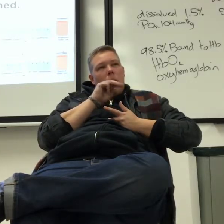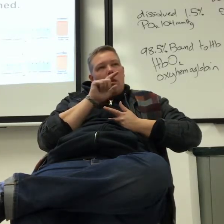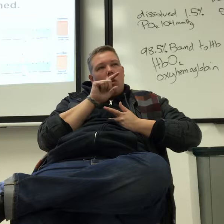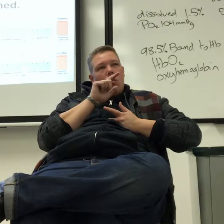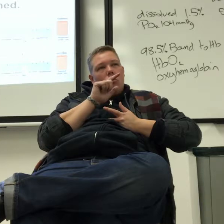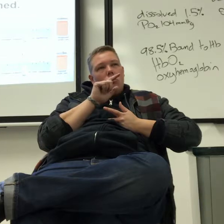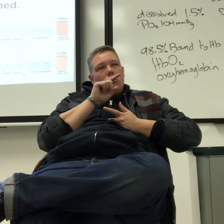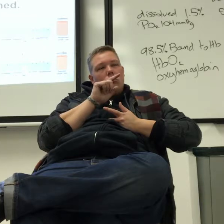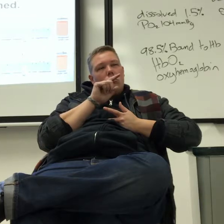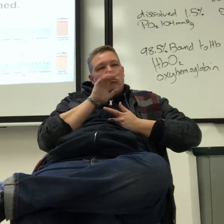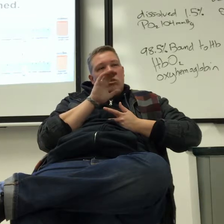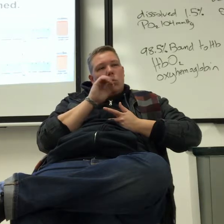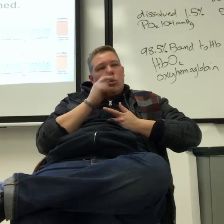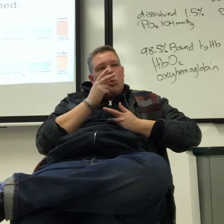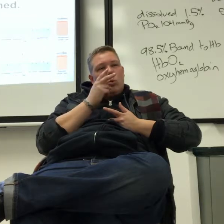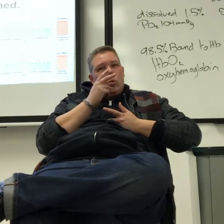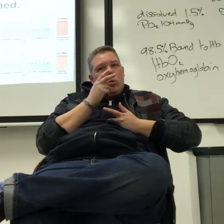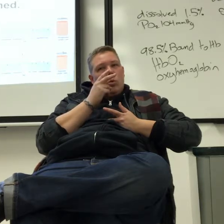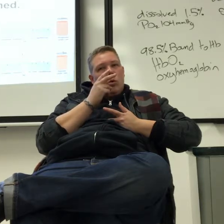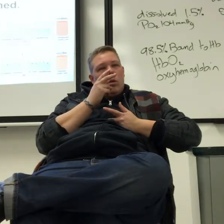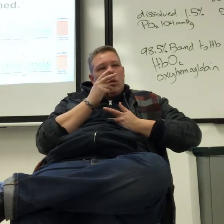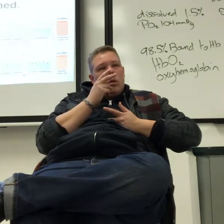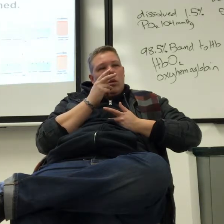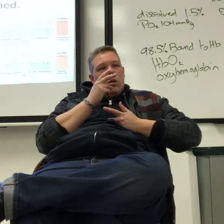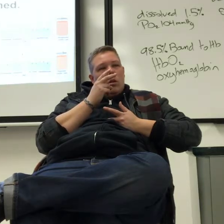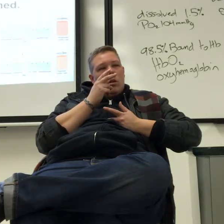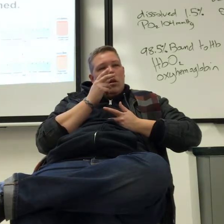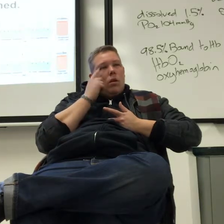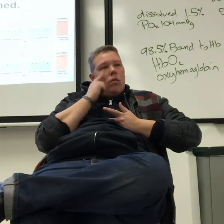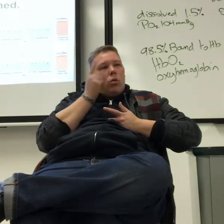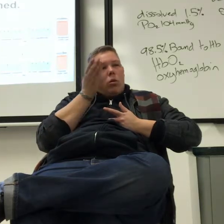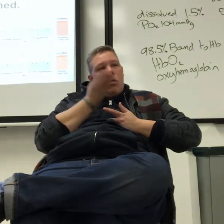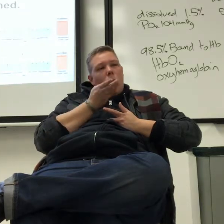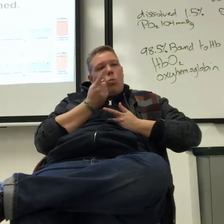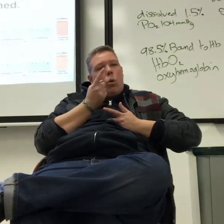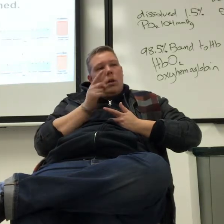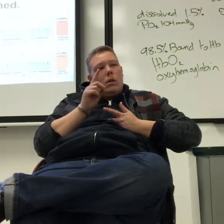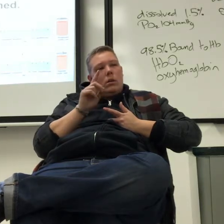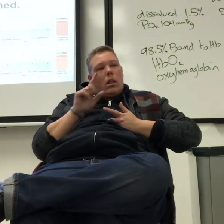mils CO2 per deciliter of blood.